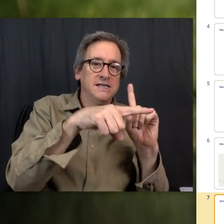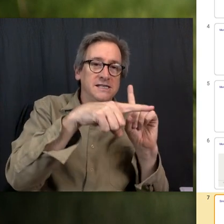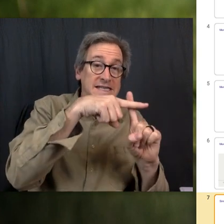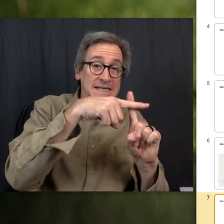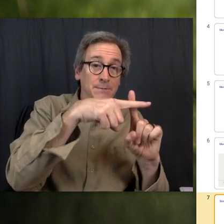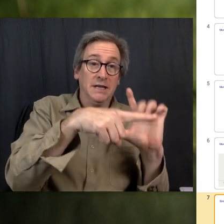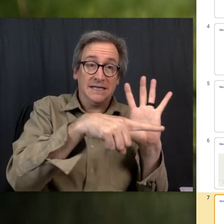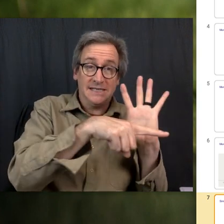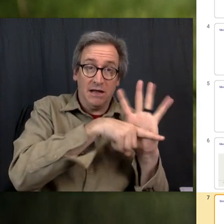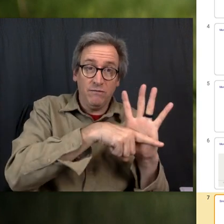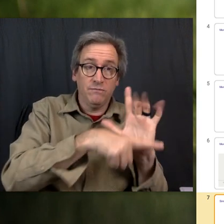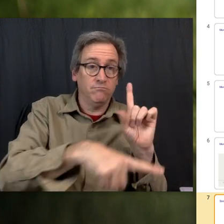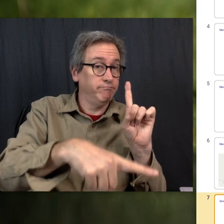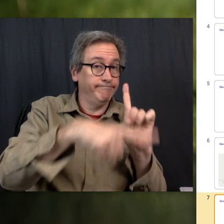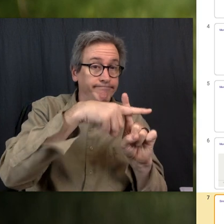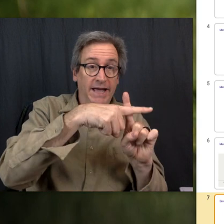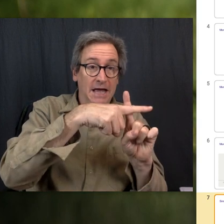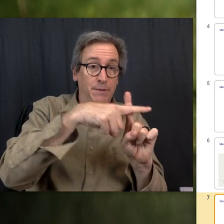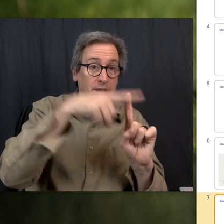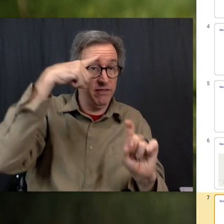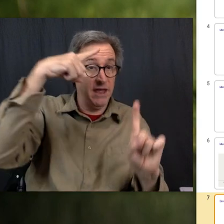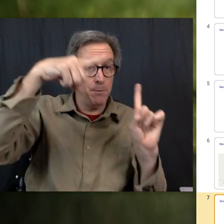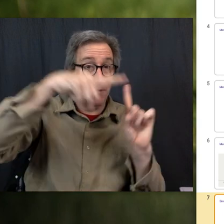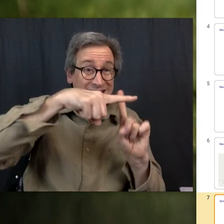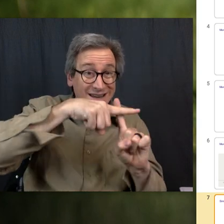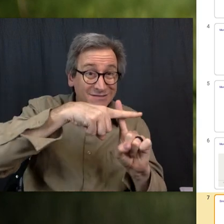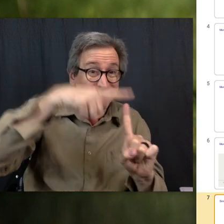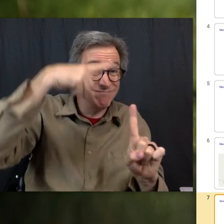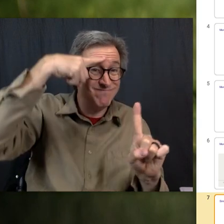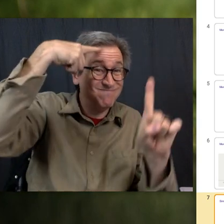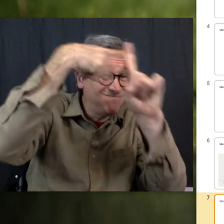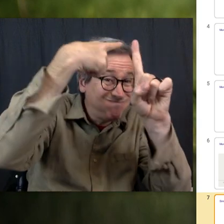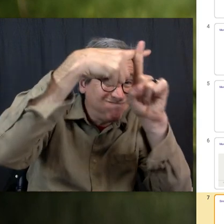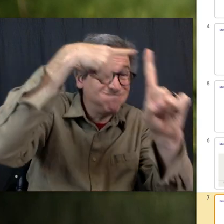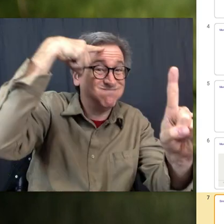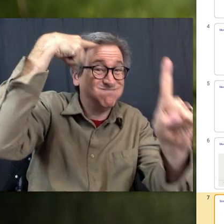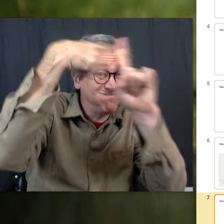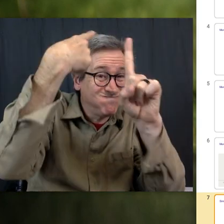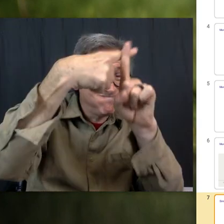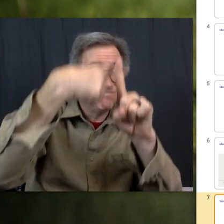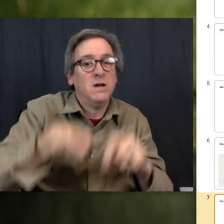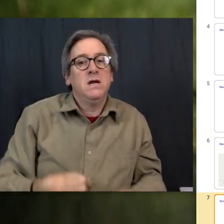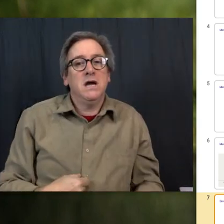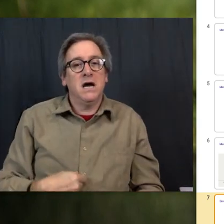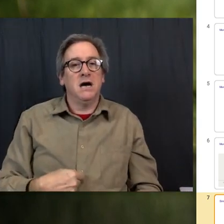This is the symbol itself. It can be think positive.